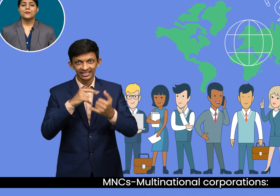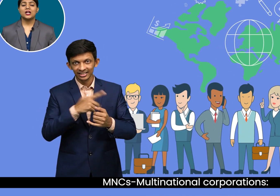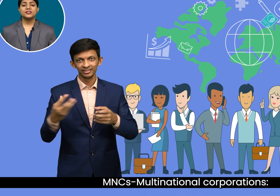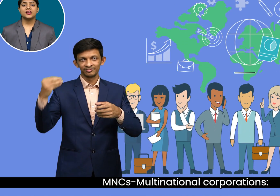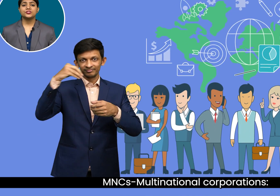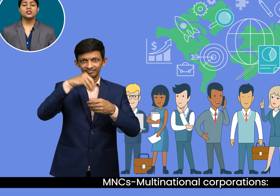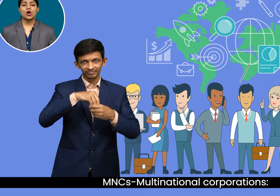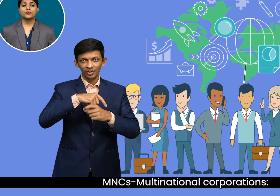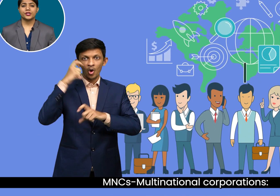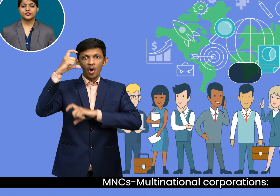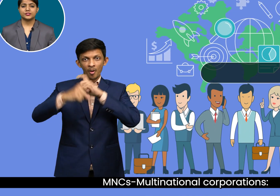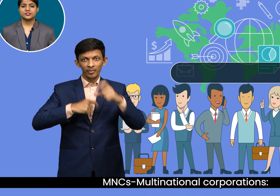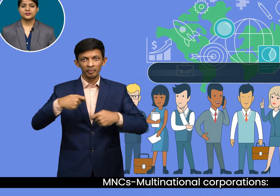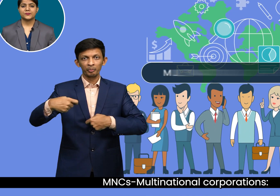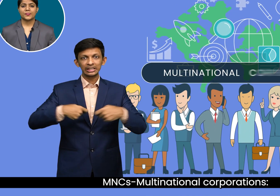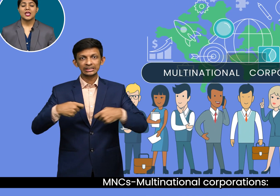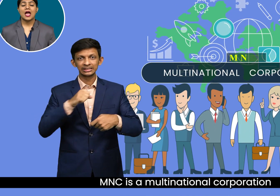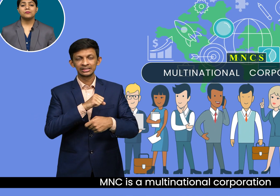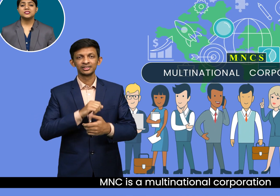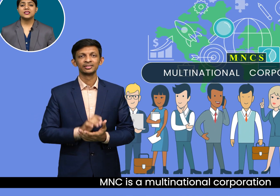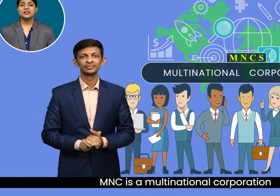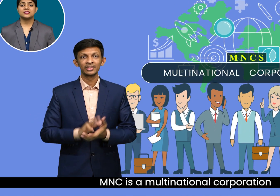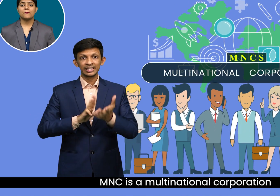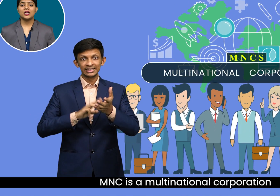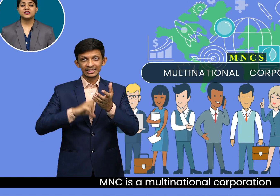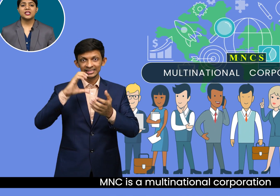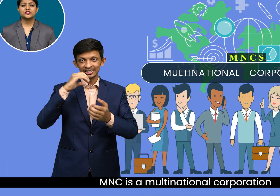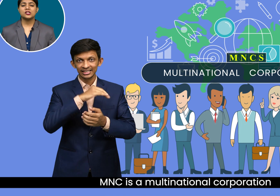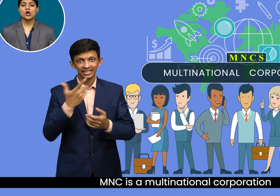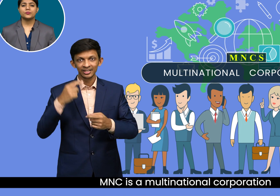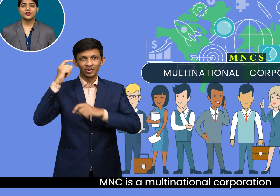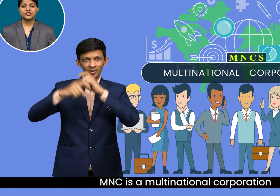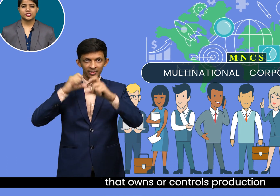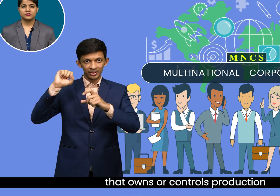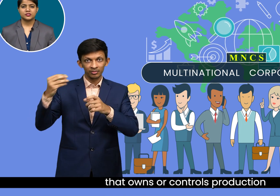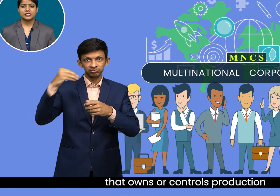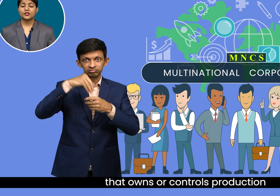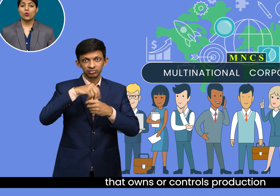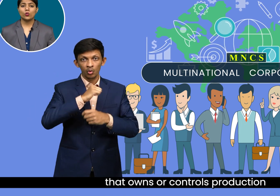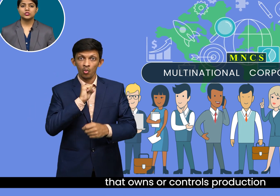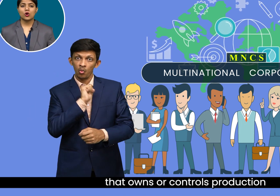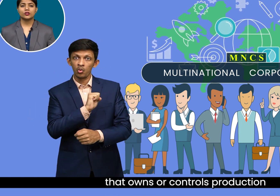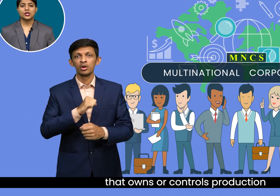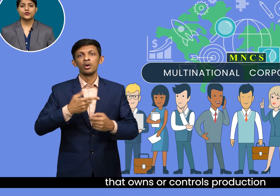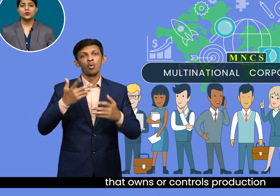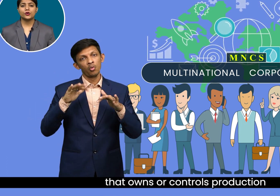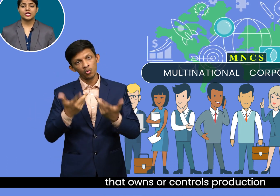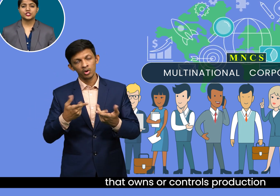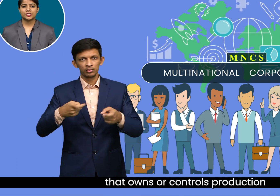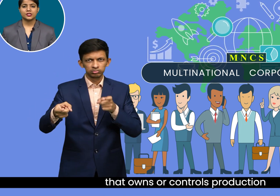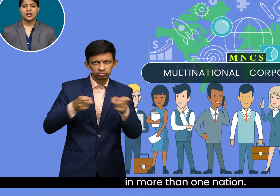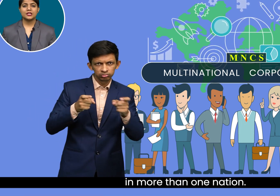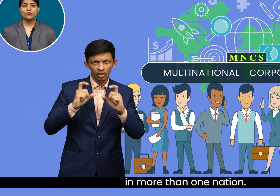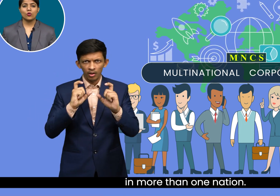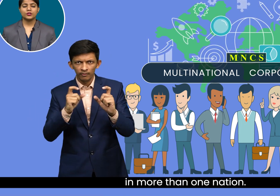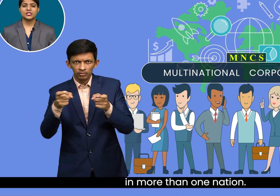MNCs, multinational corporations. MNC is a multinational corporation that owns or controls